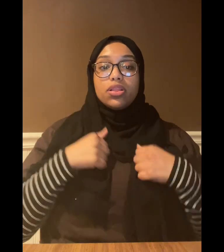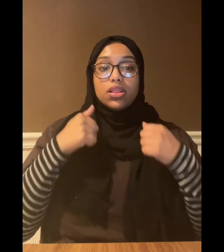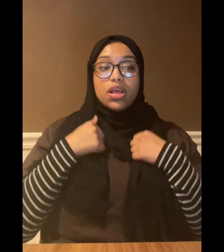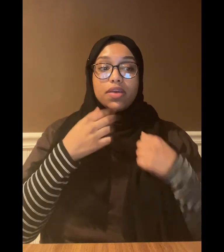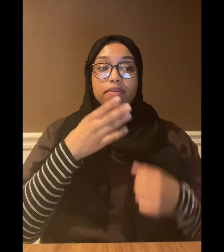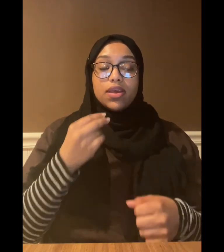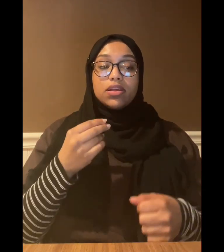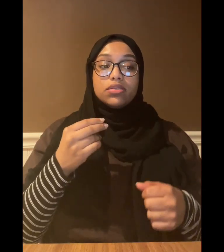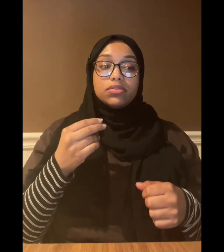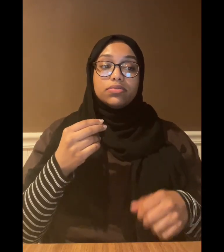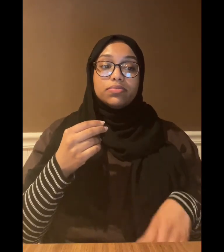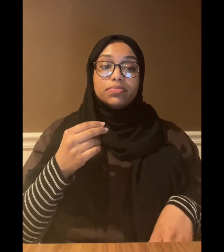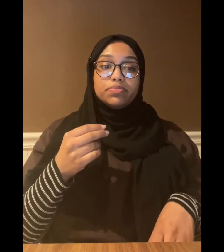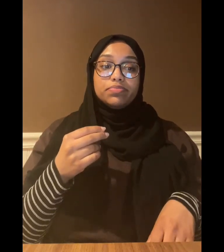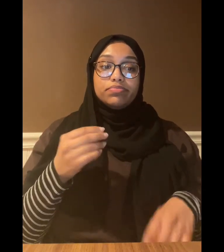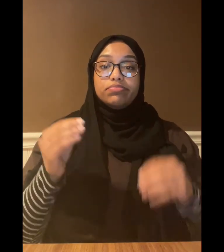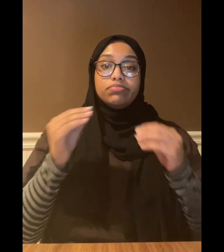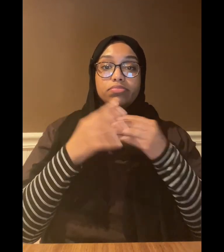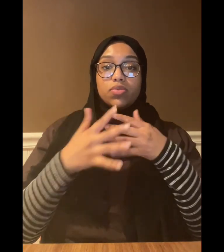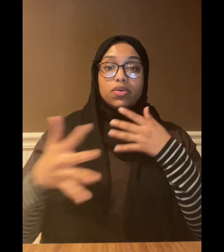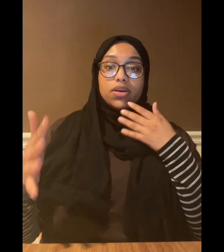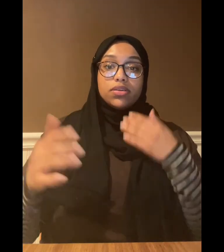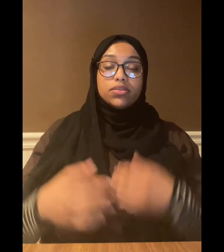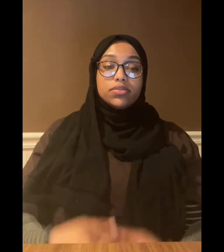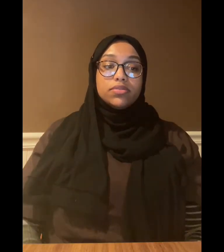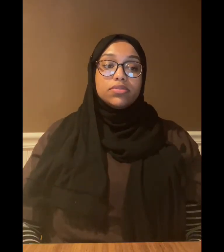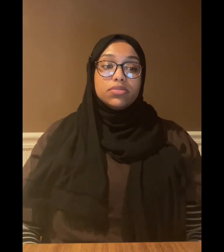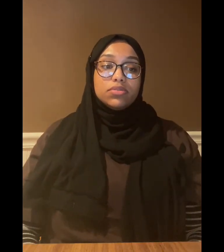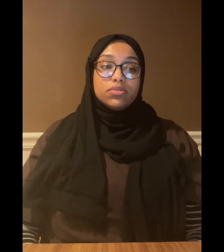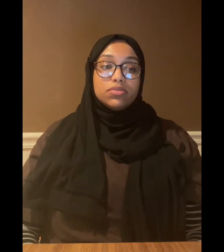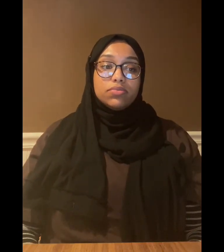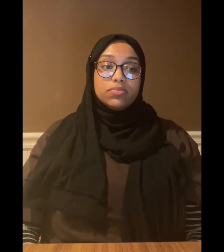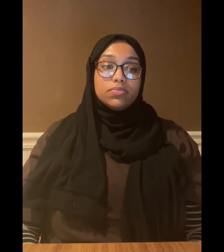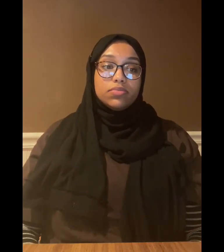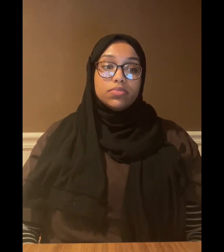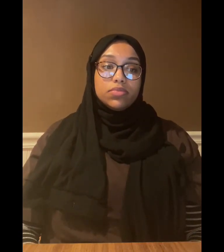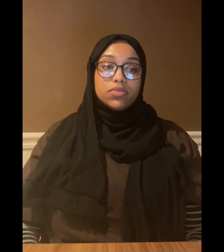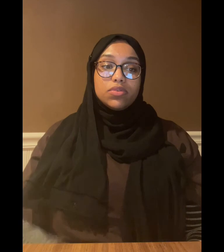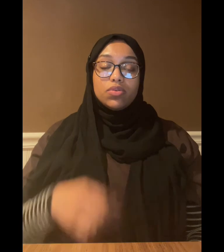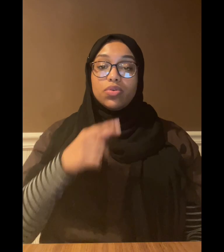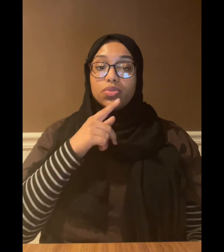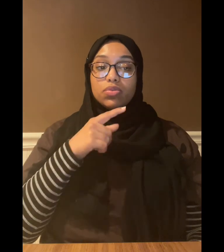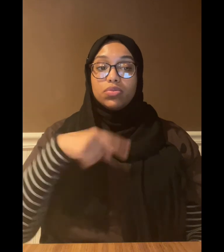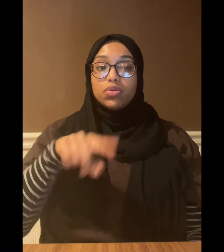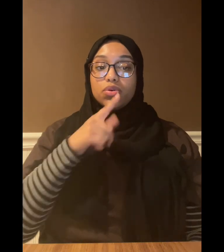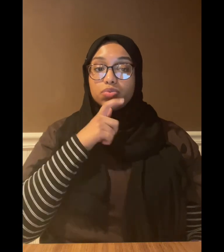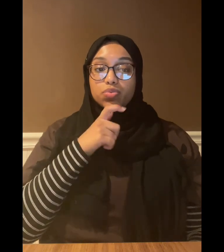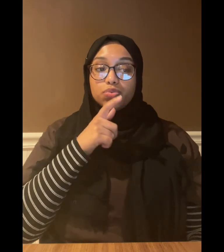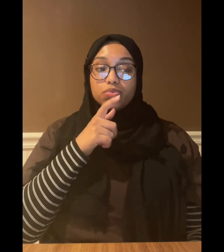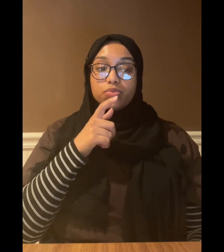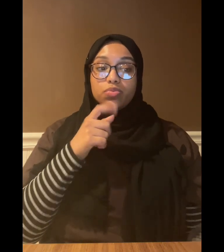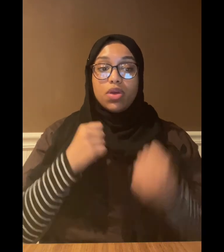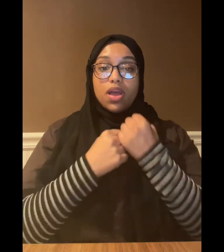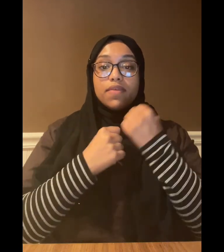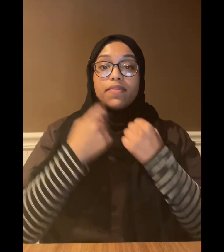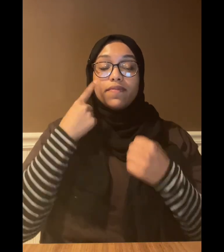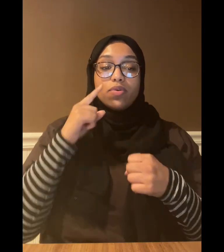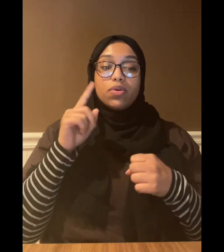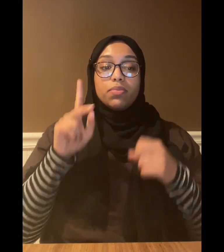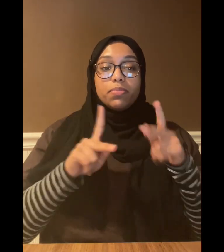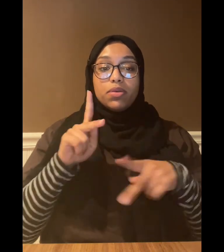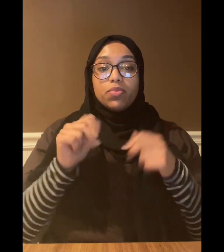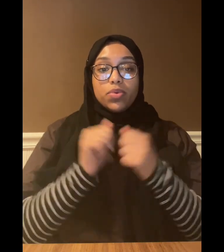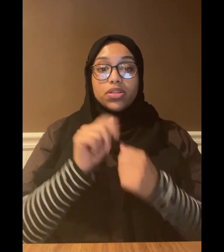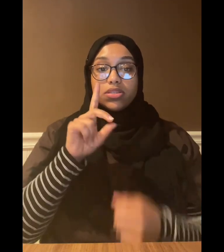so those of us who advocate for people with disabilities. So with that, good luck,